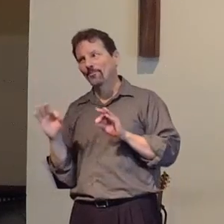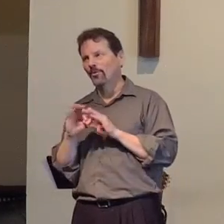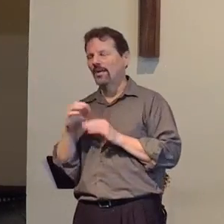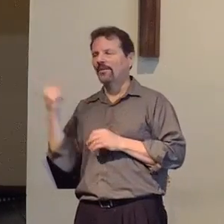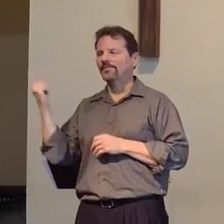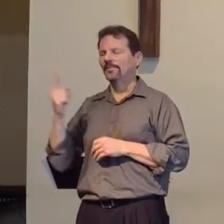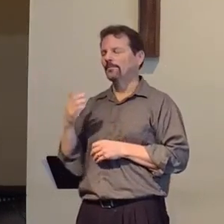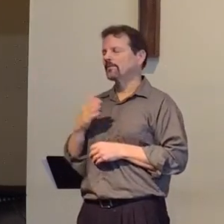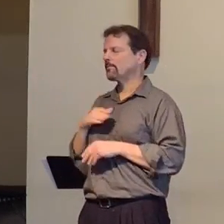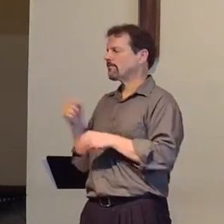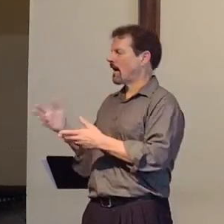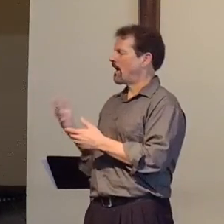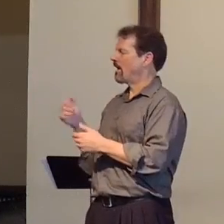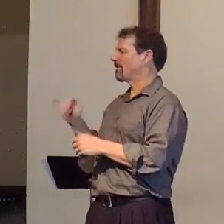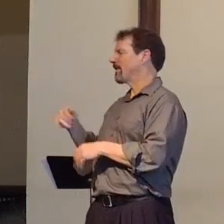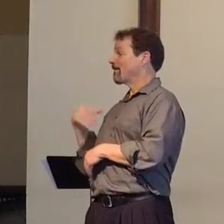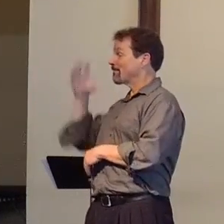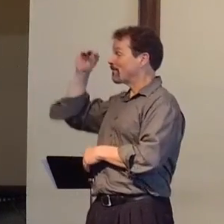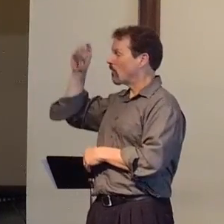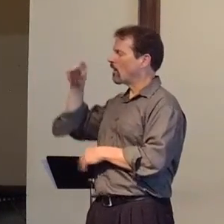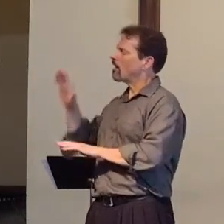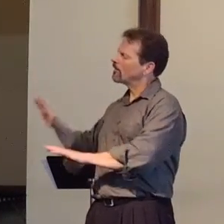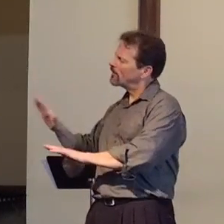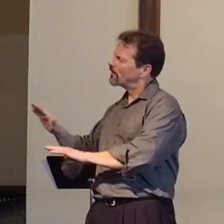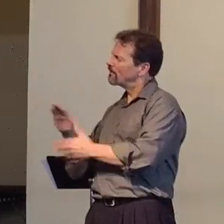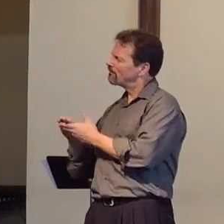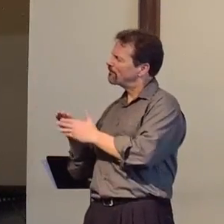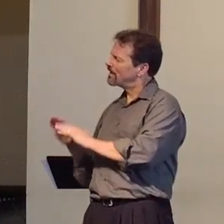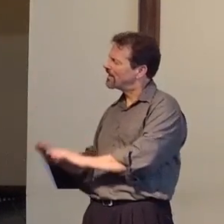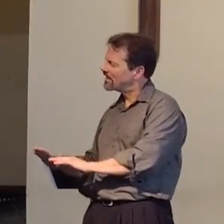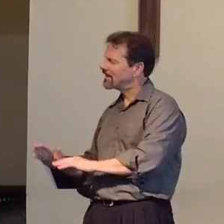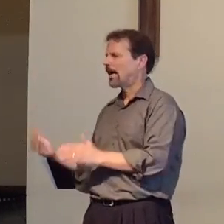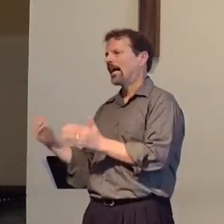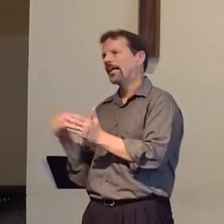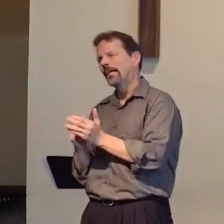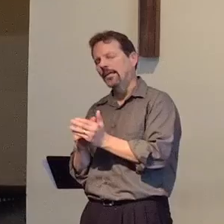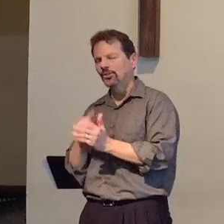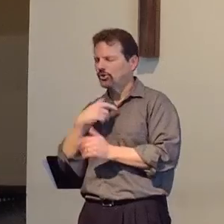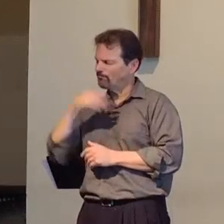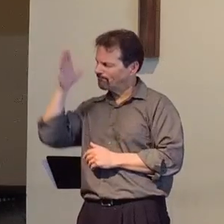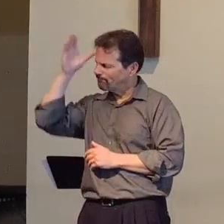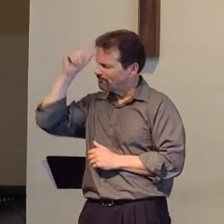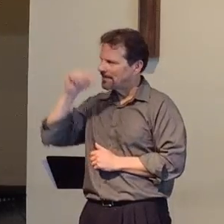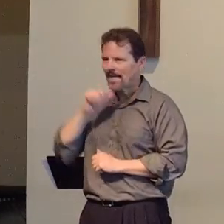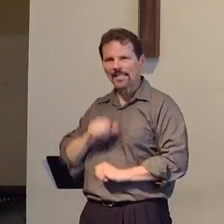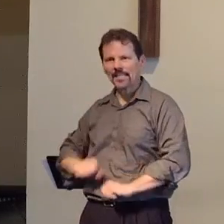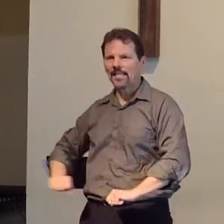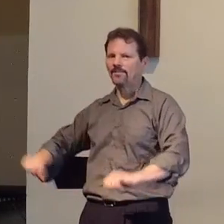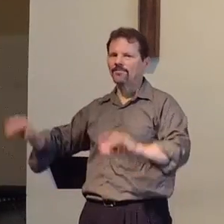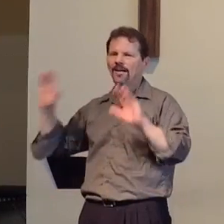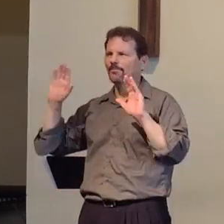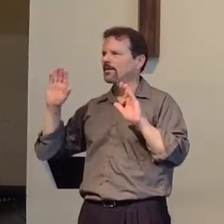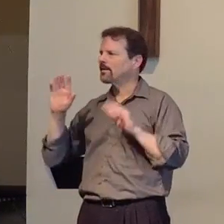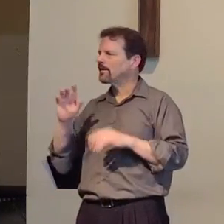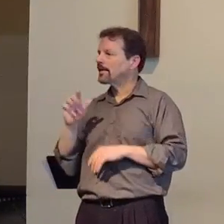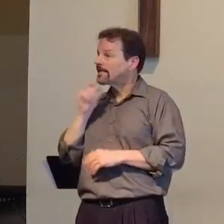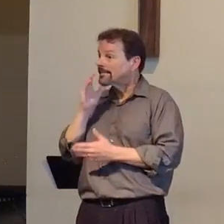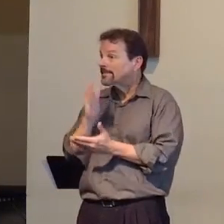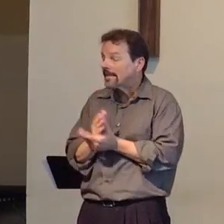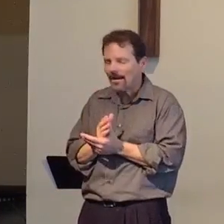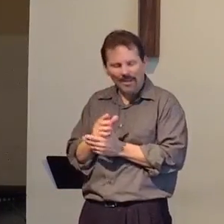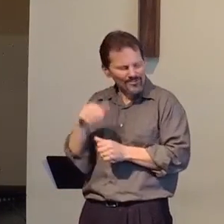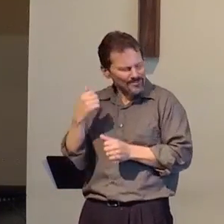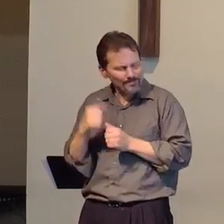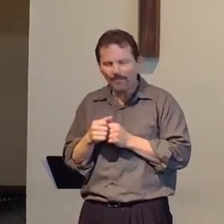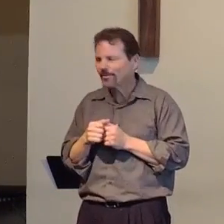just to give that peace. Once again, she's there, not giving up, always there. And it doesn't end there. I mean, there have been the snorkeling lessons